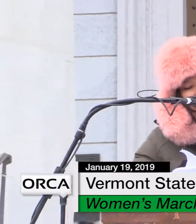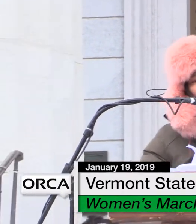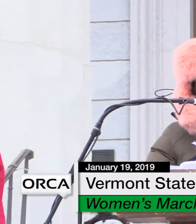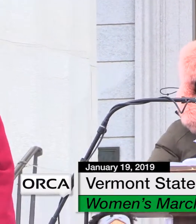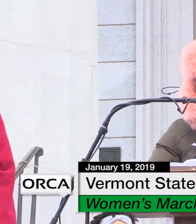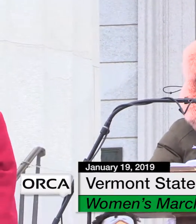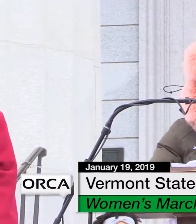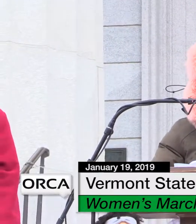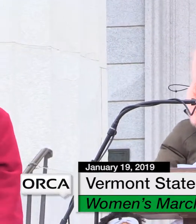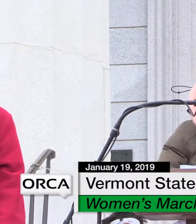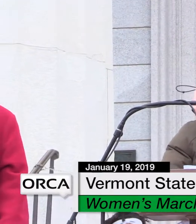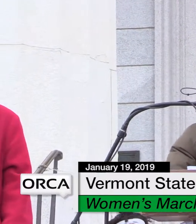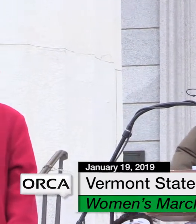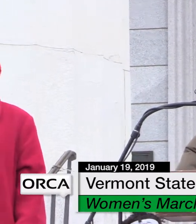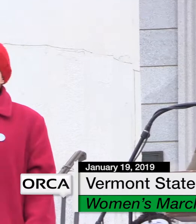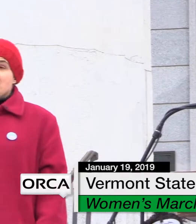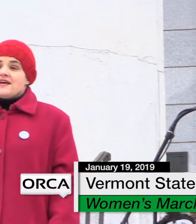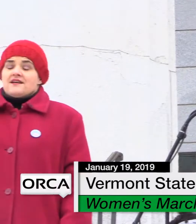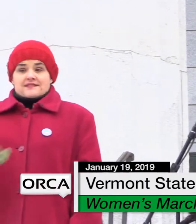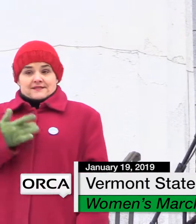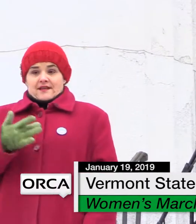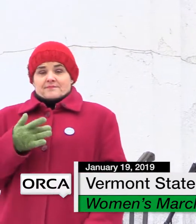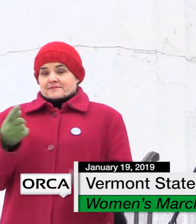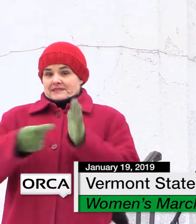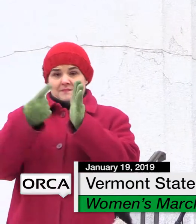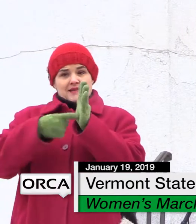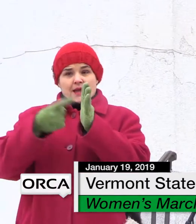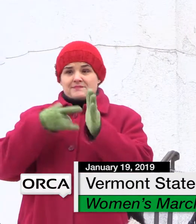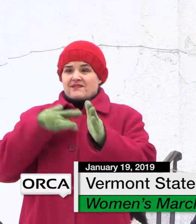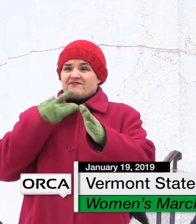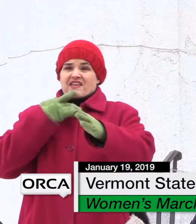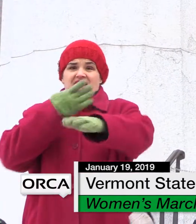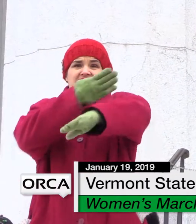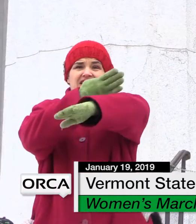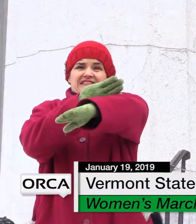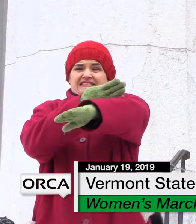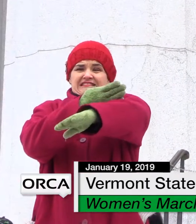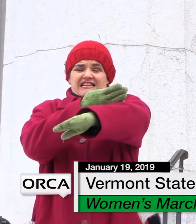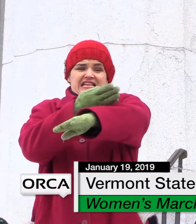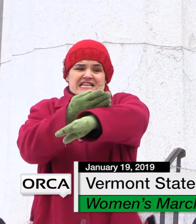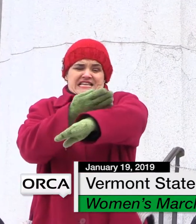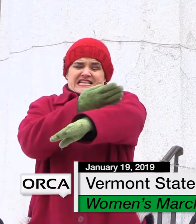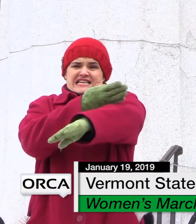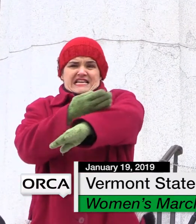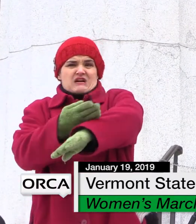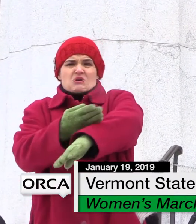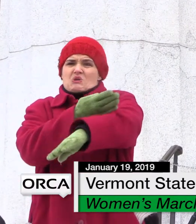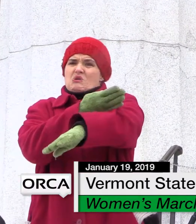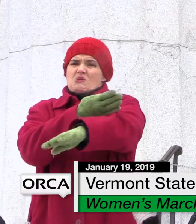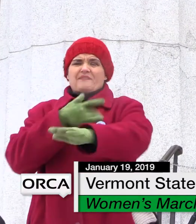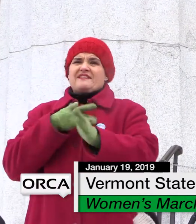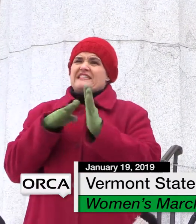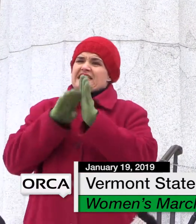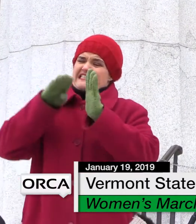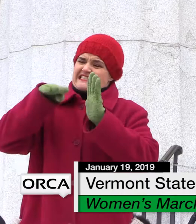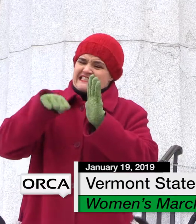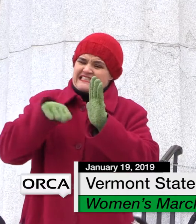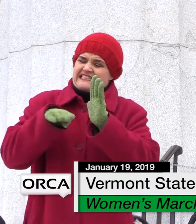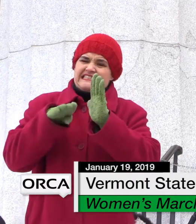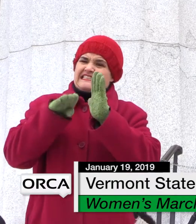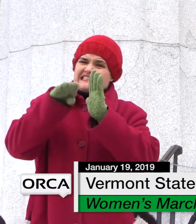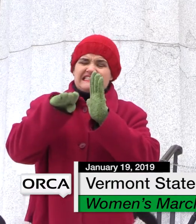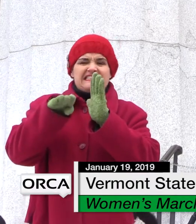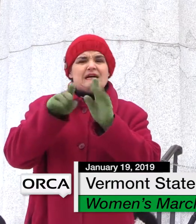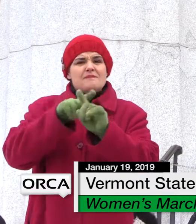It may not always feel like we are making progress because it's not a straight line. But this movement is stronger and more effective